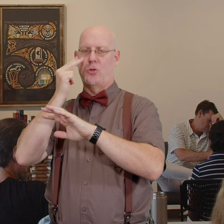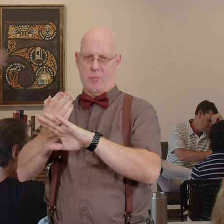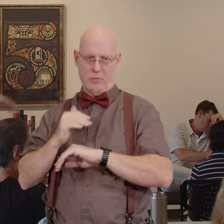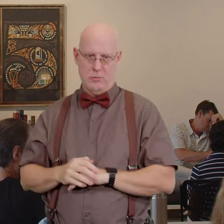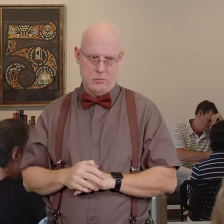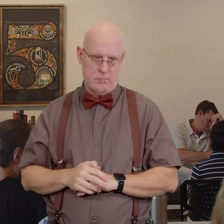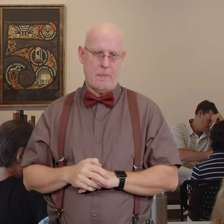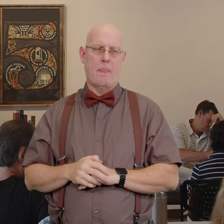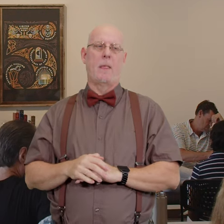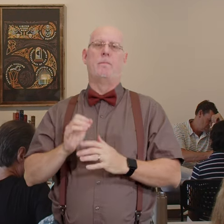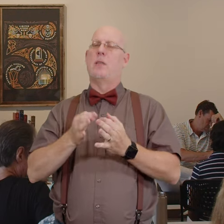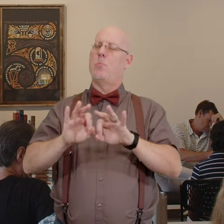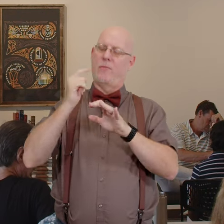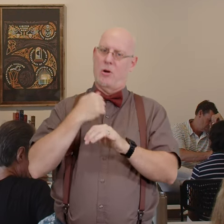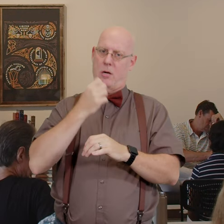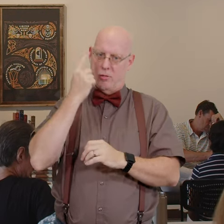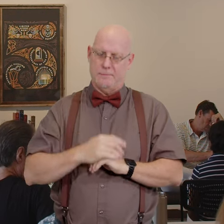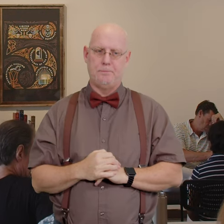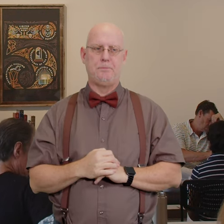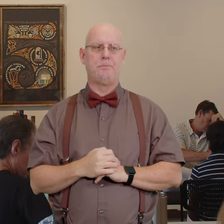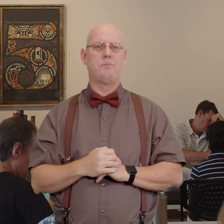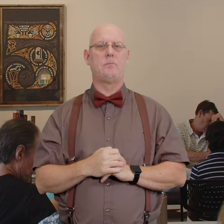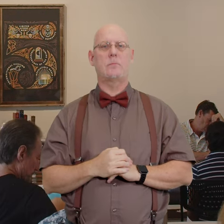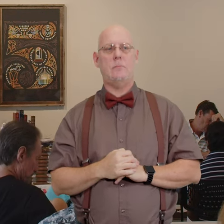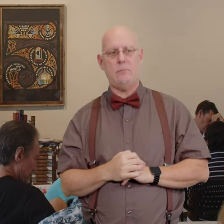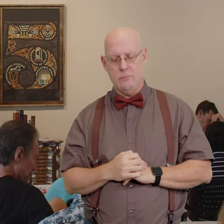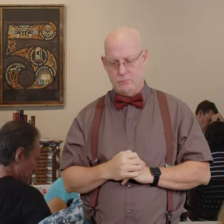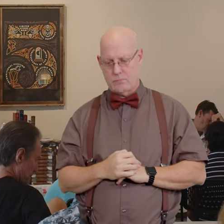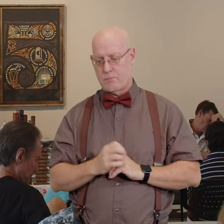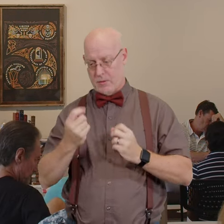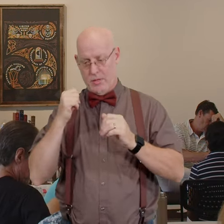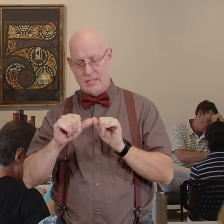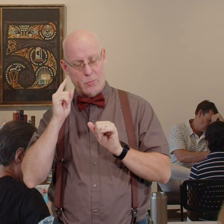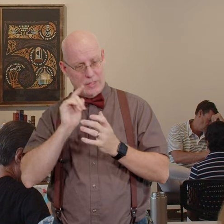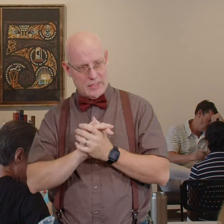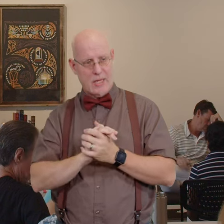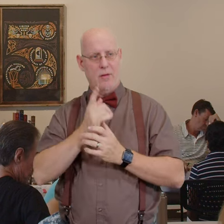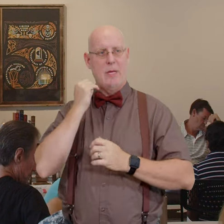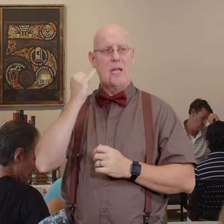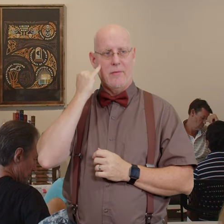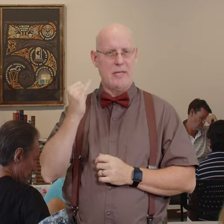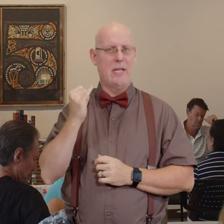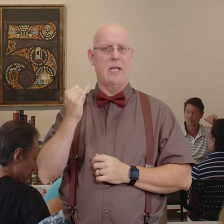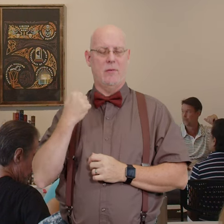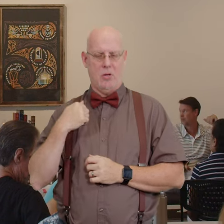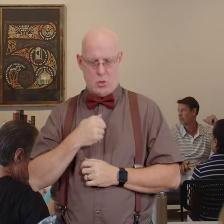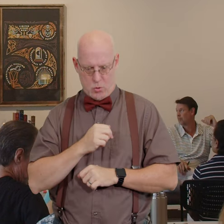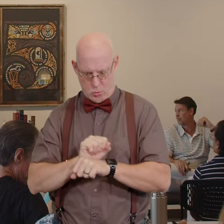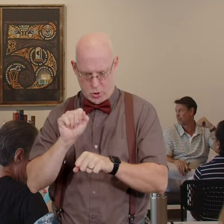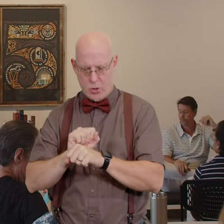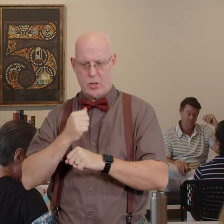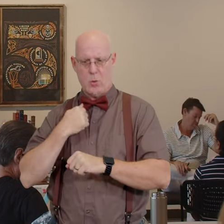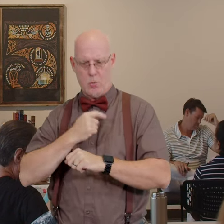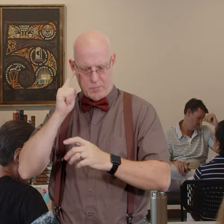so very, very important for our understanding. Now, many will still believe this because of the idea of human